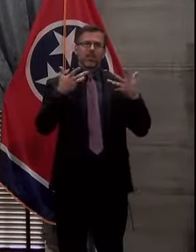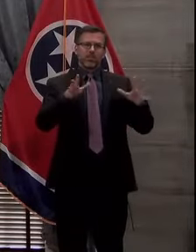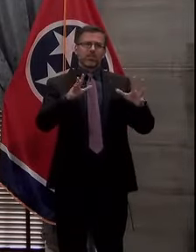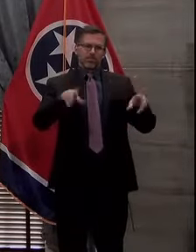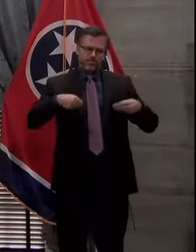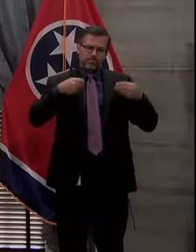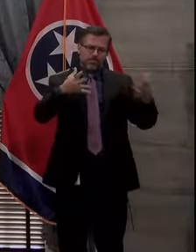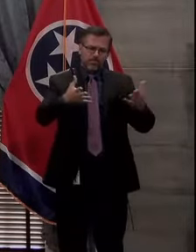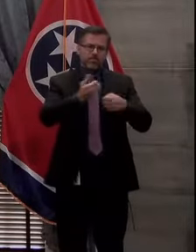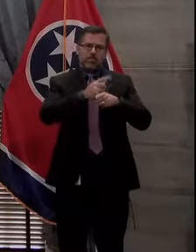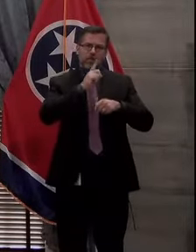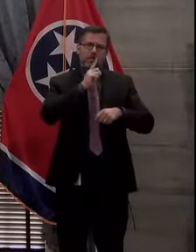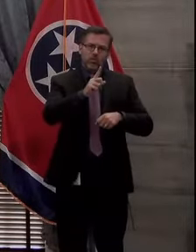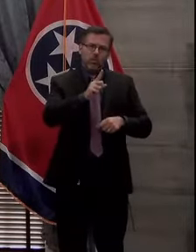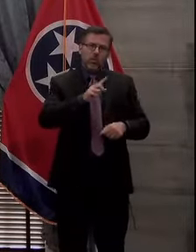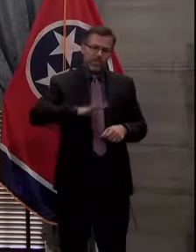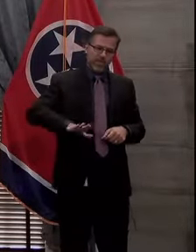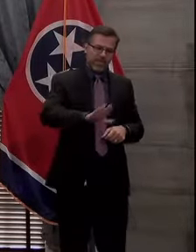quality education,